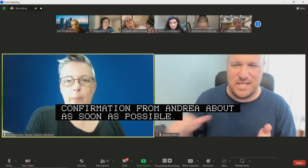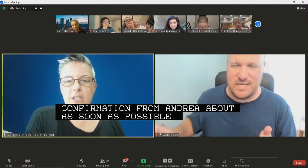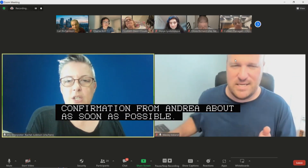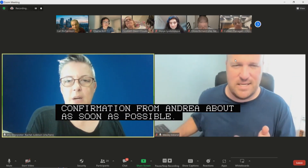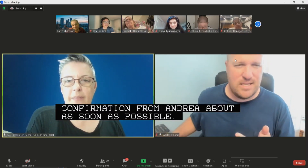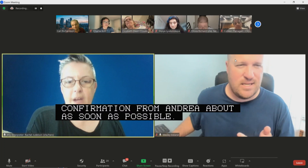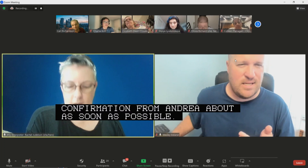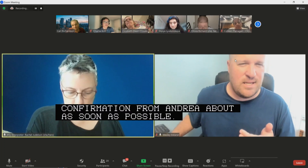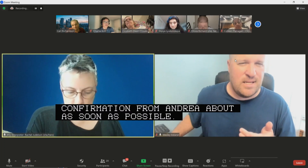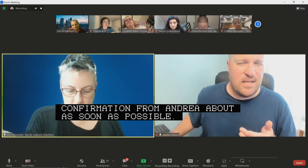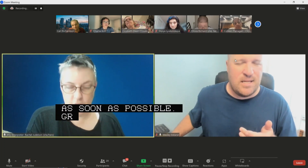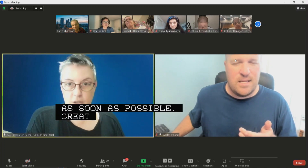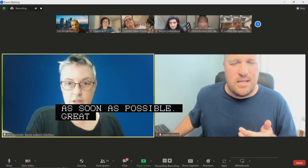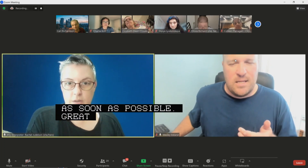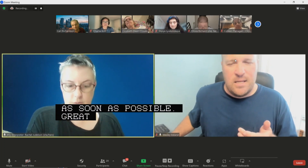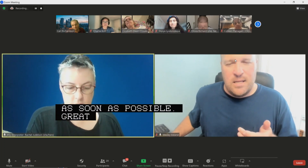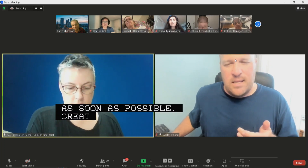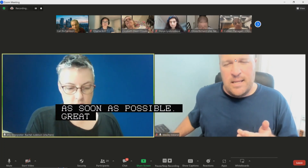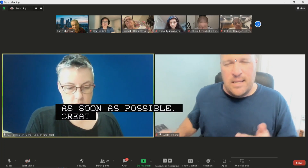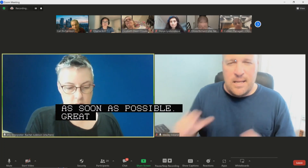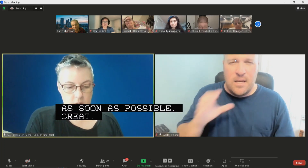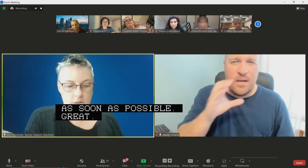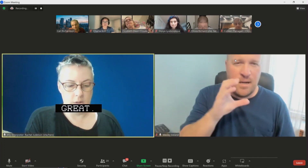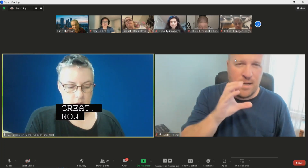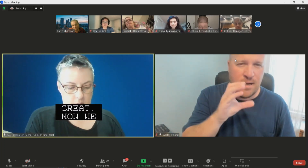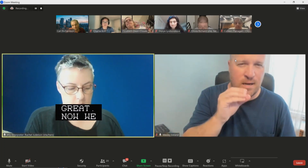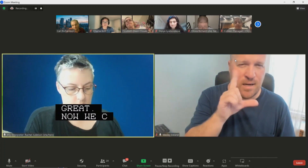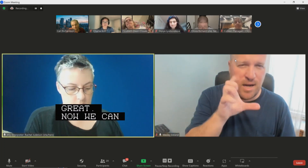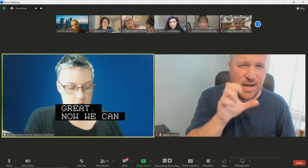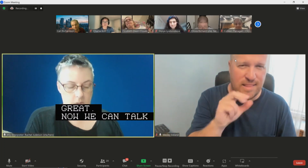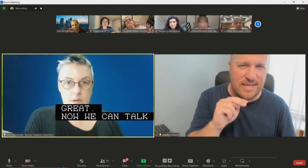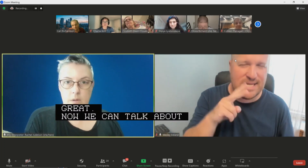So now we can talk about the other letters.